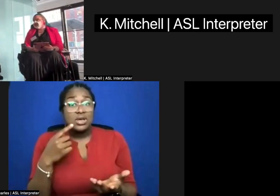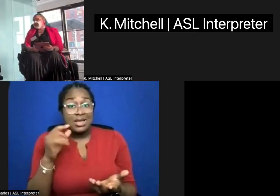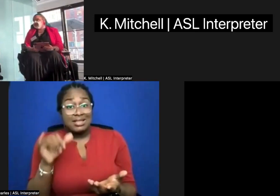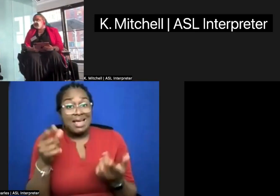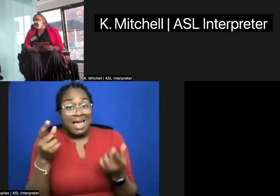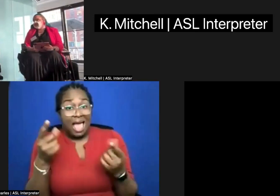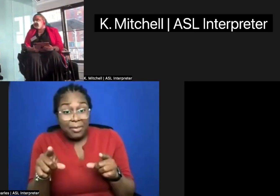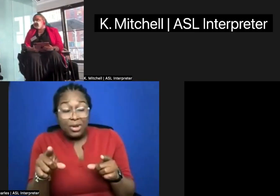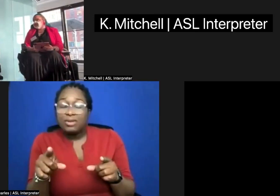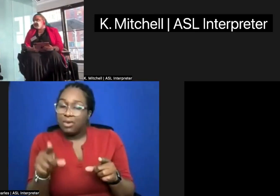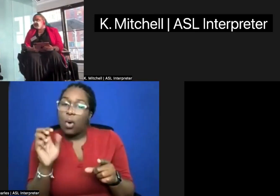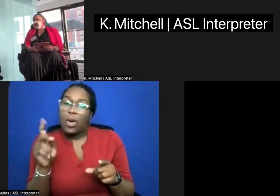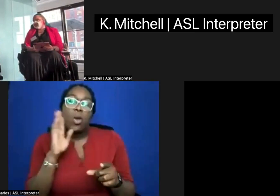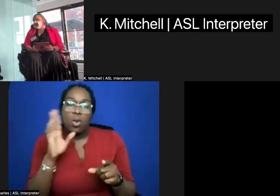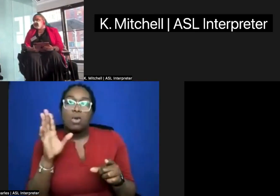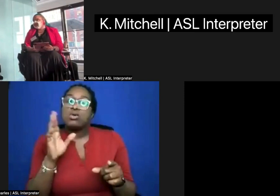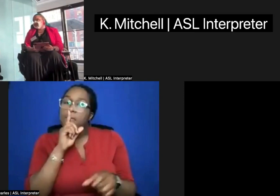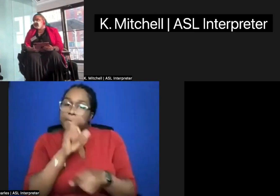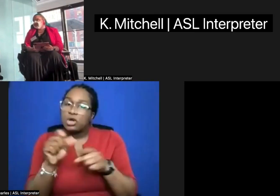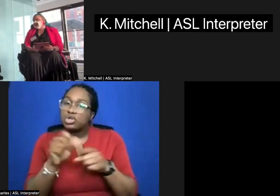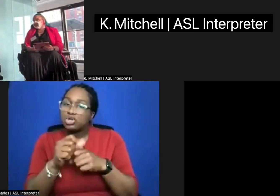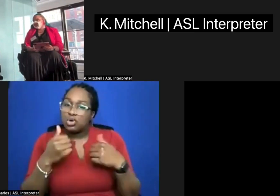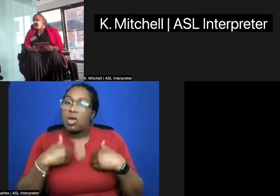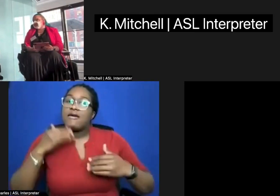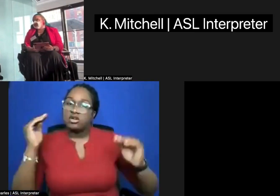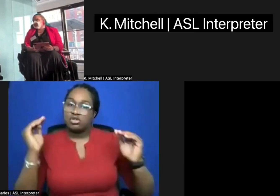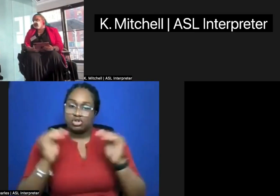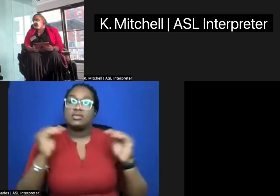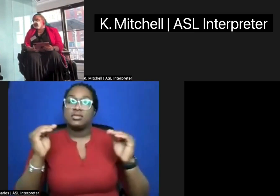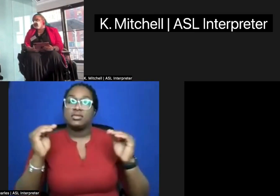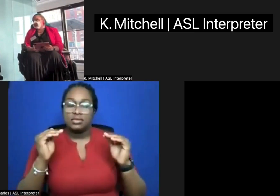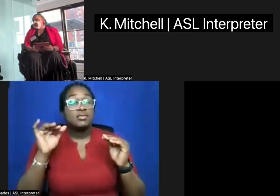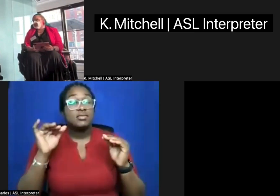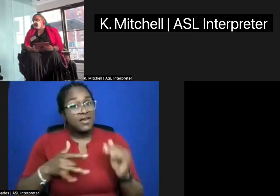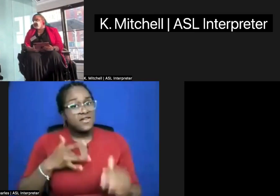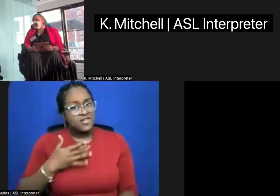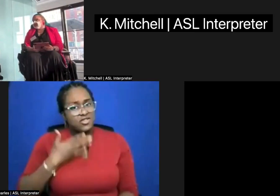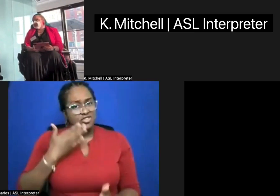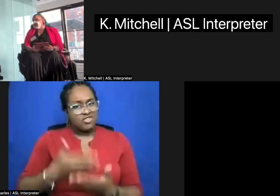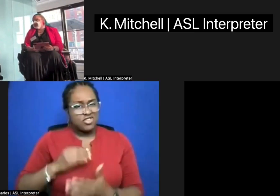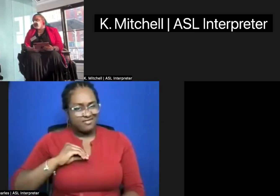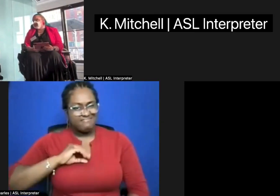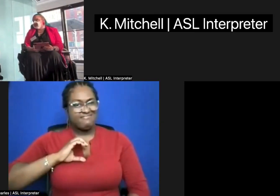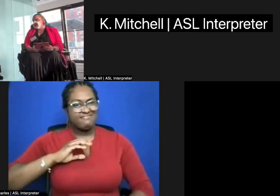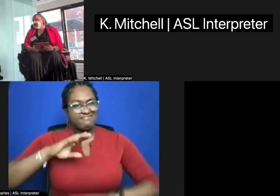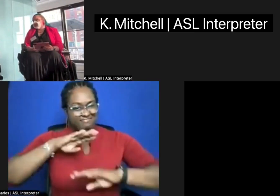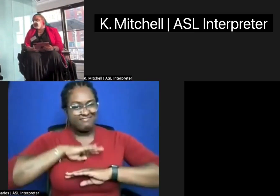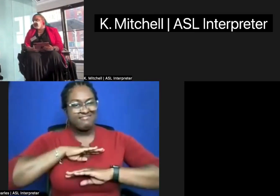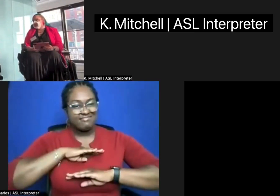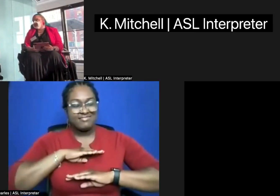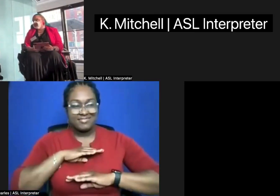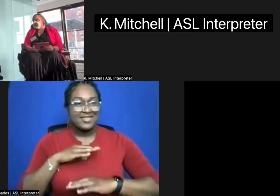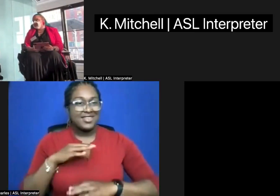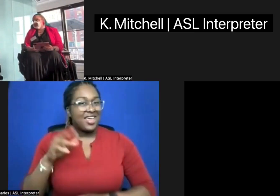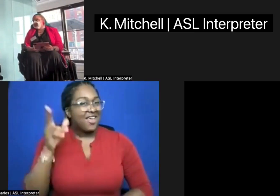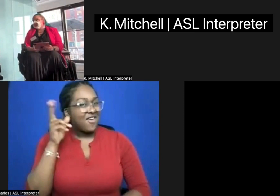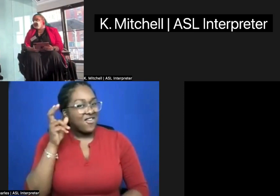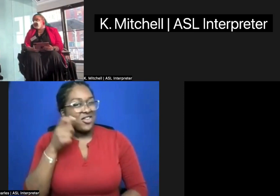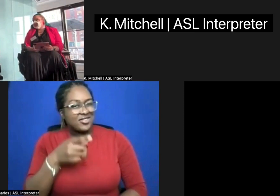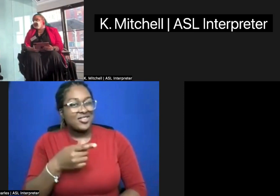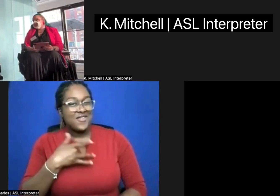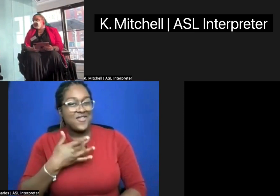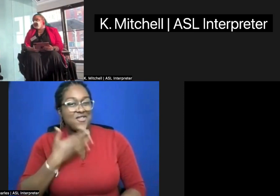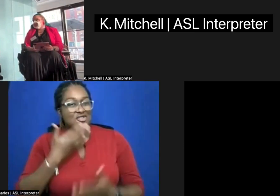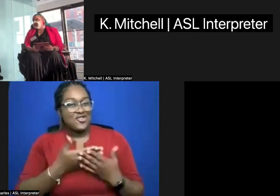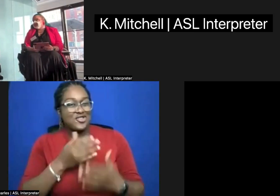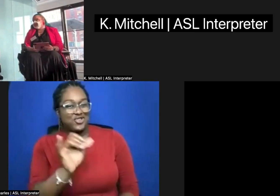you obtain the justice that you deserve. And I think that feels really good for my clients, and sounds like it felt great for you. And I think